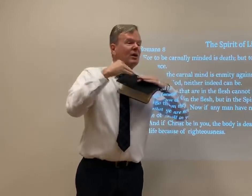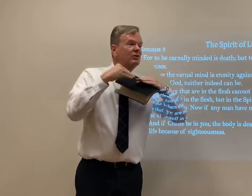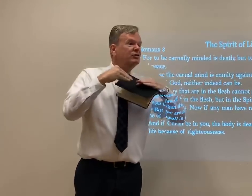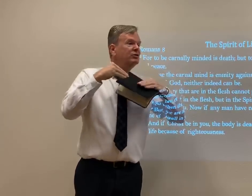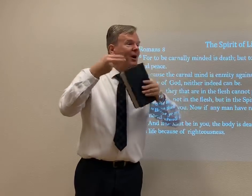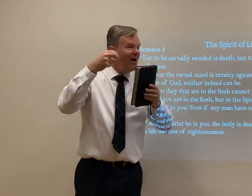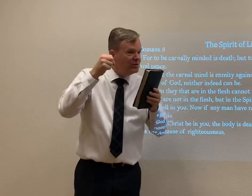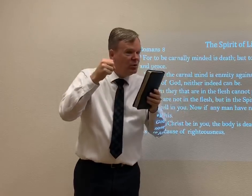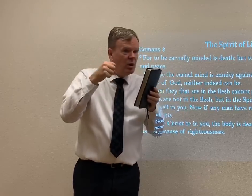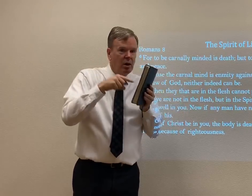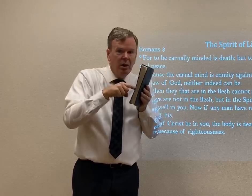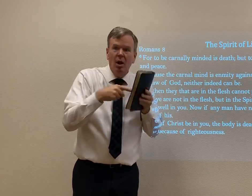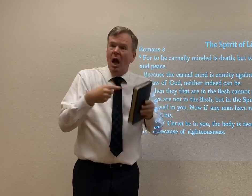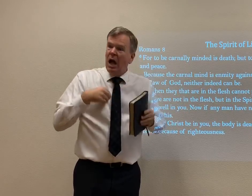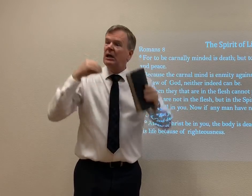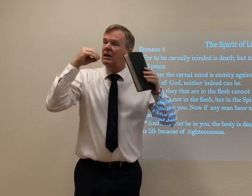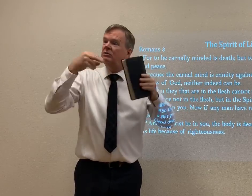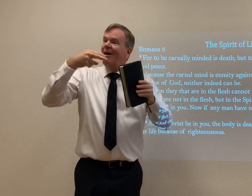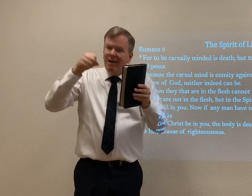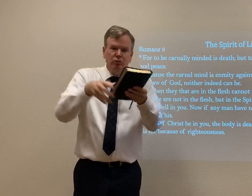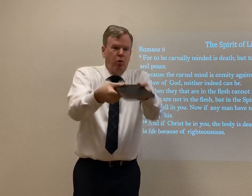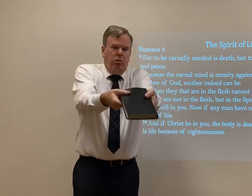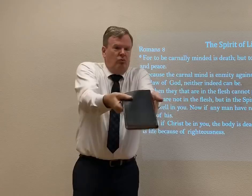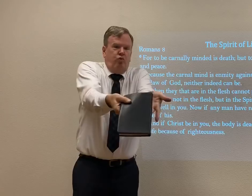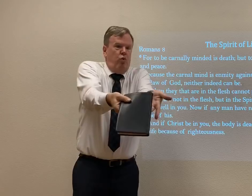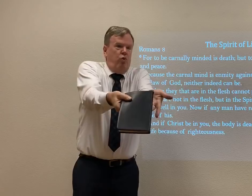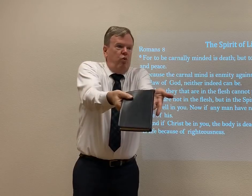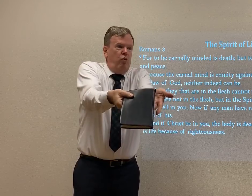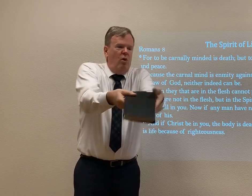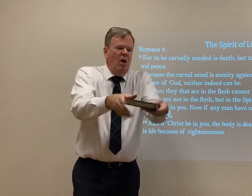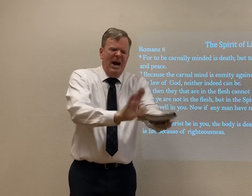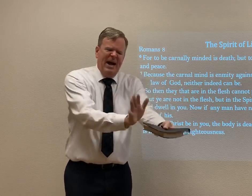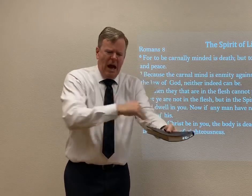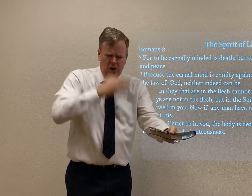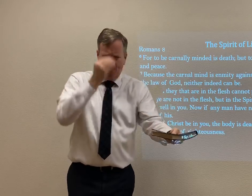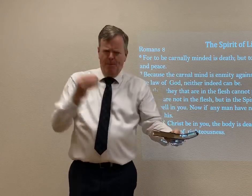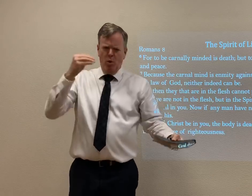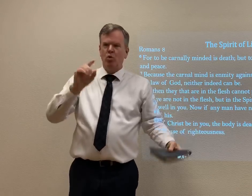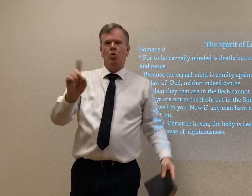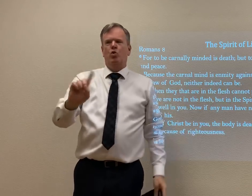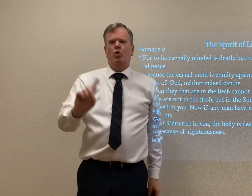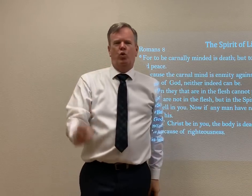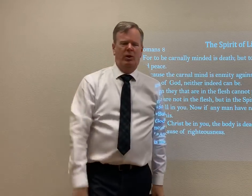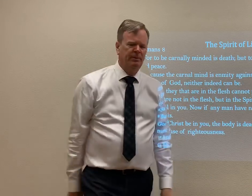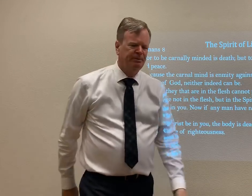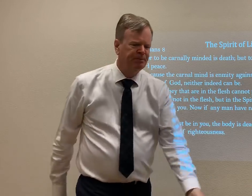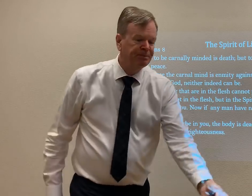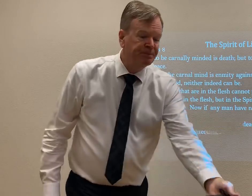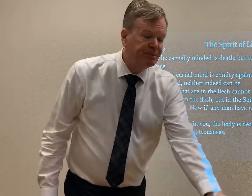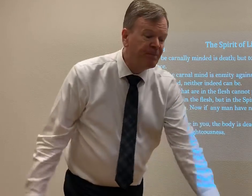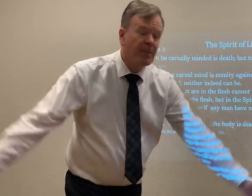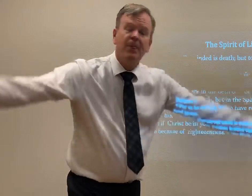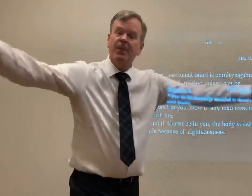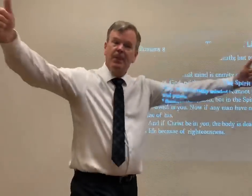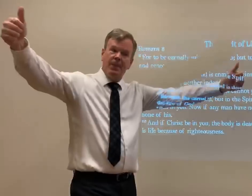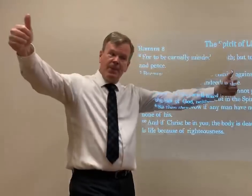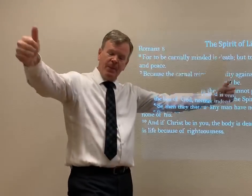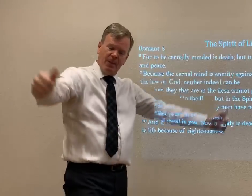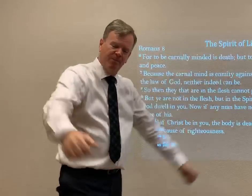This is written in a high school reading level. I'm teaching high school reading level material. And some people say, oh, no. I know what it's actually saying. No.